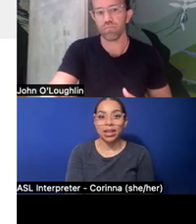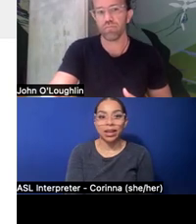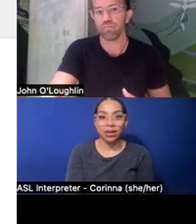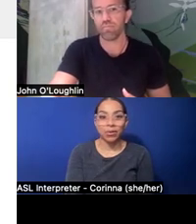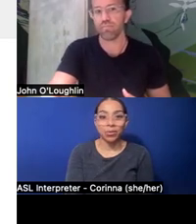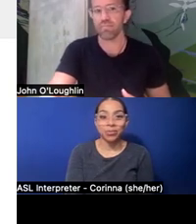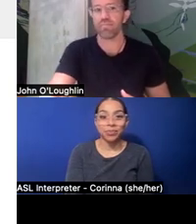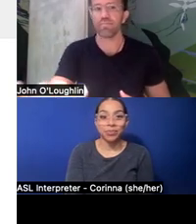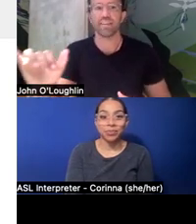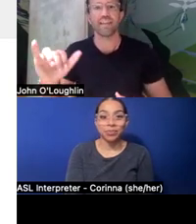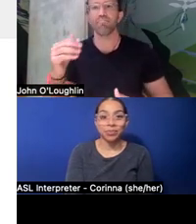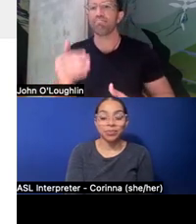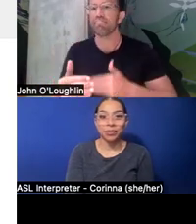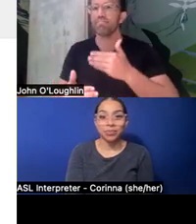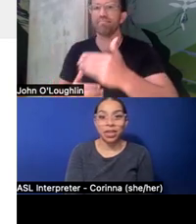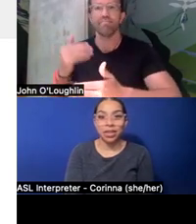And now,